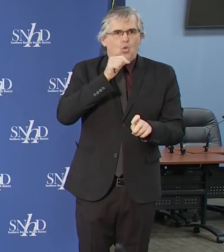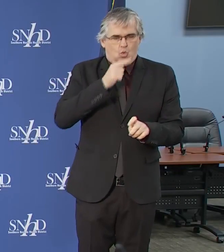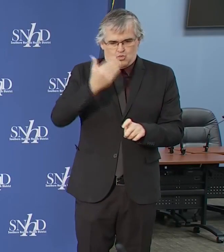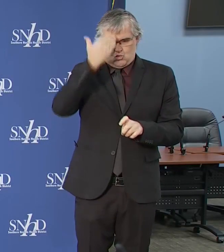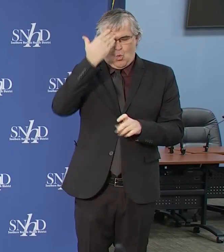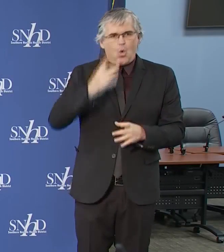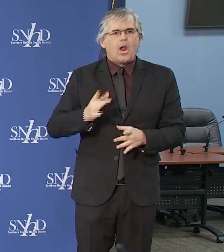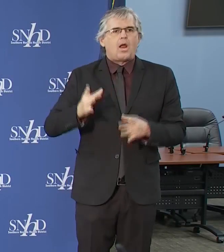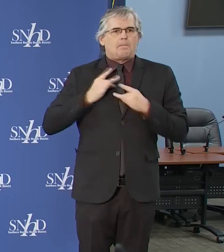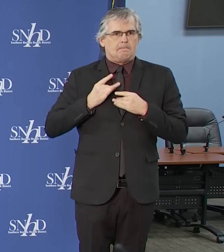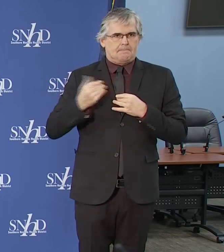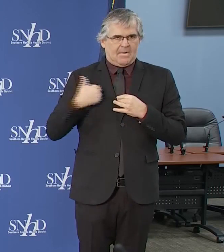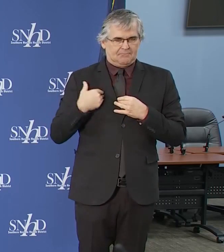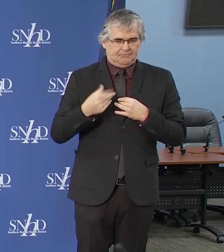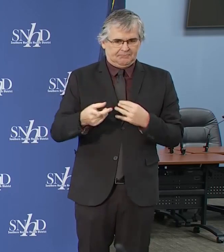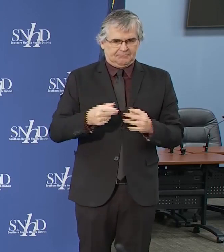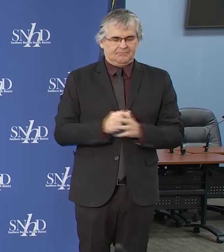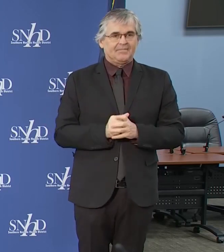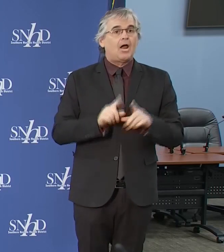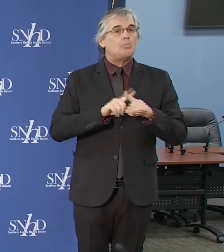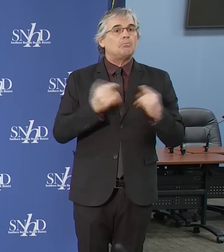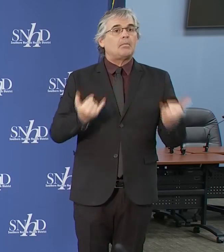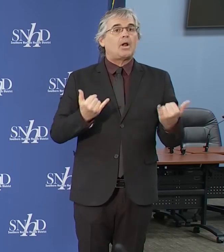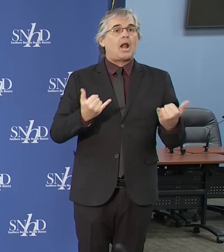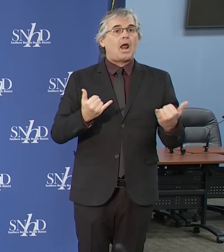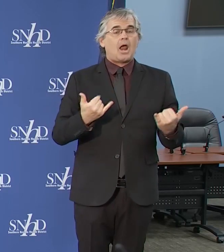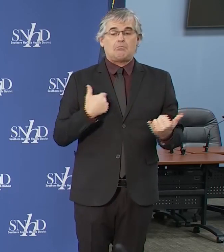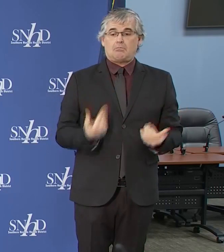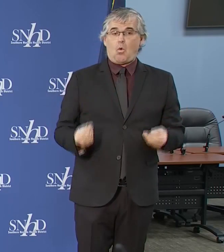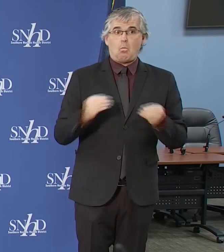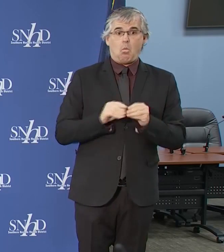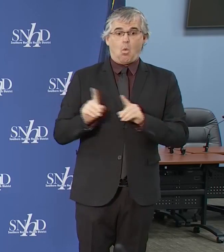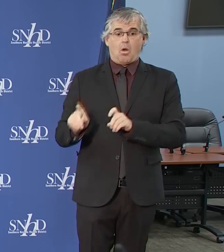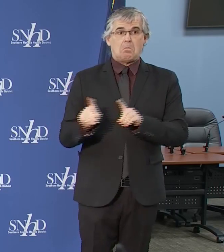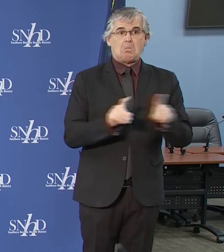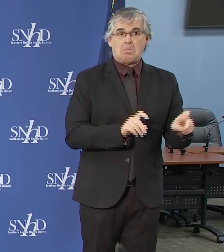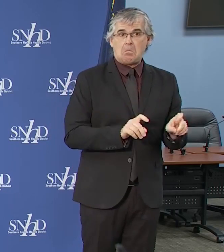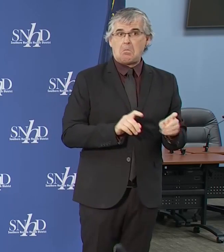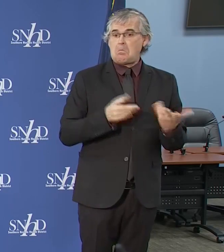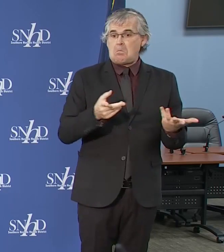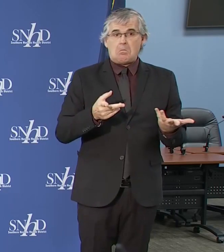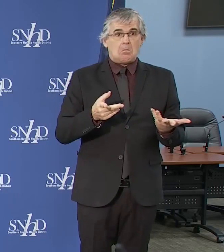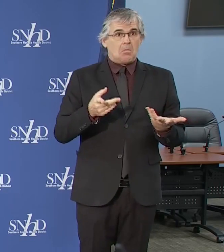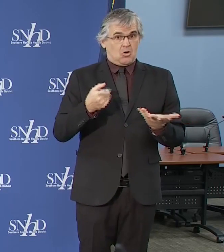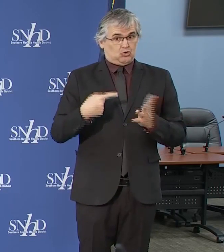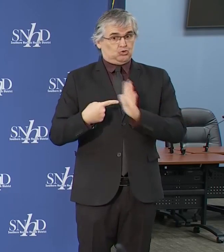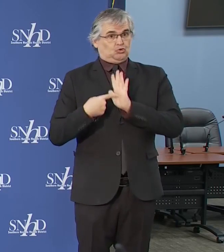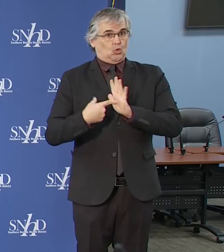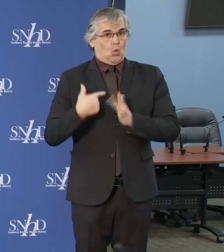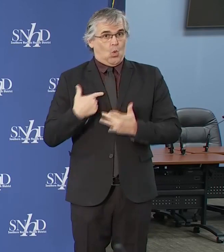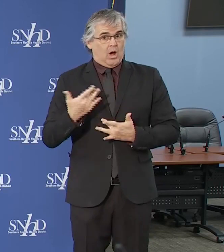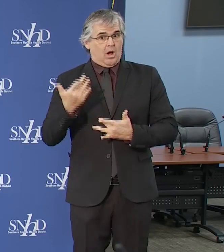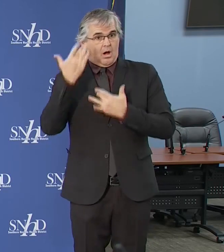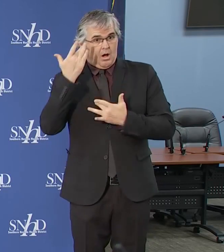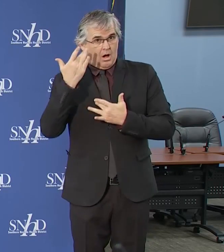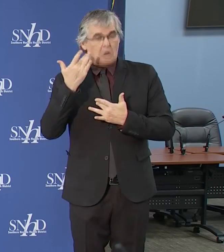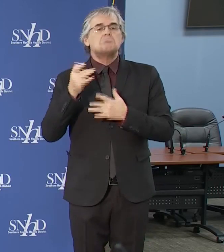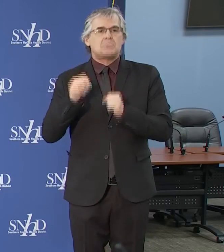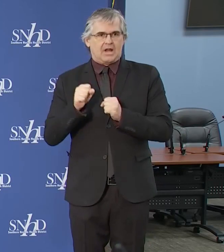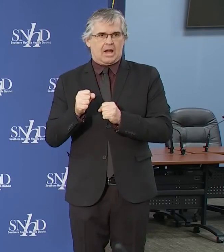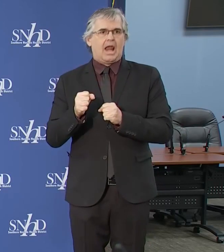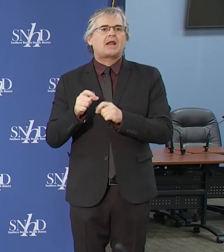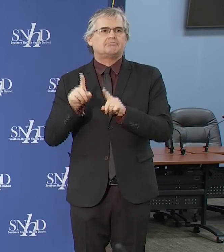these tests, anyone with symptoms can be tested. Anybody who is suspicious of having come in